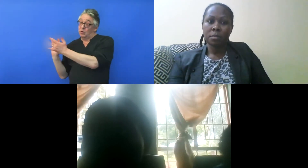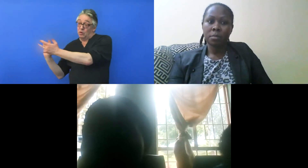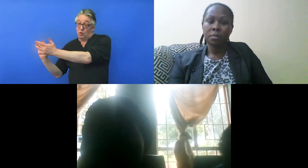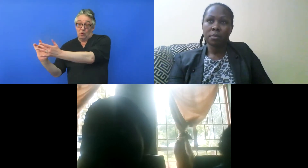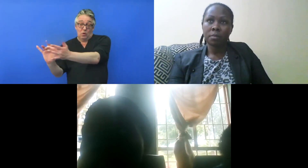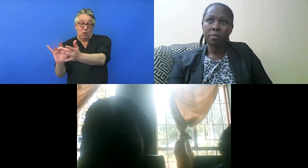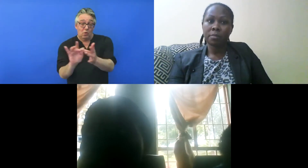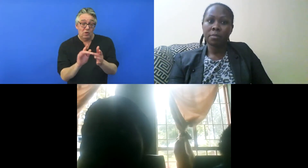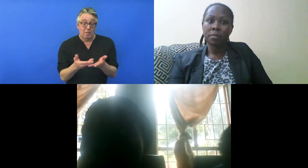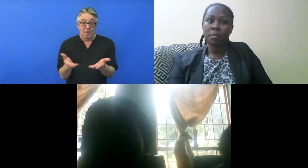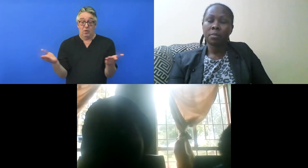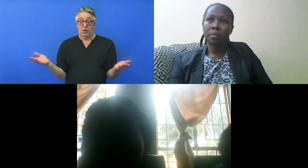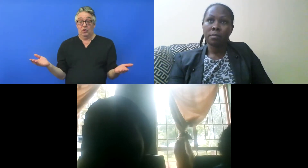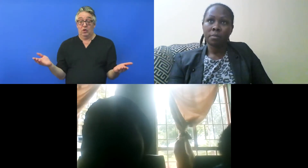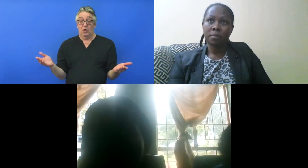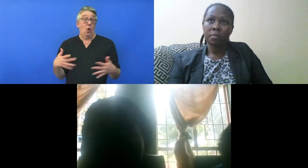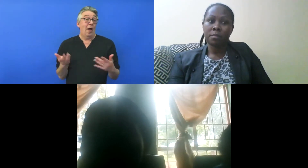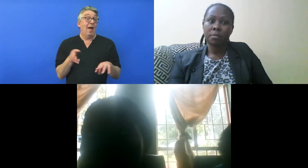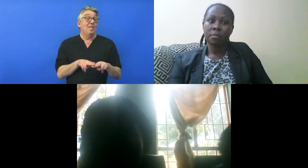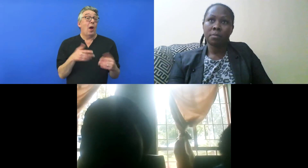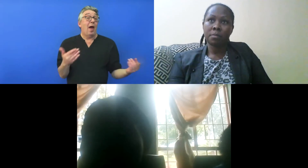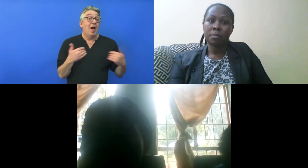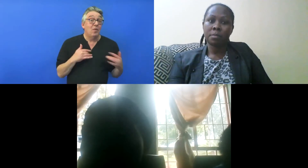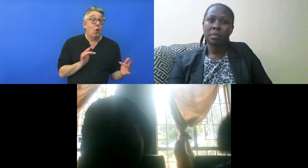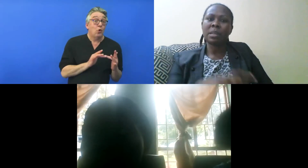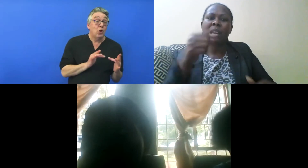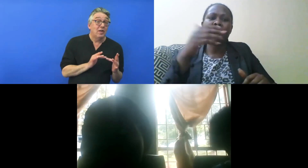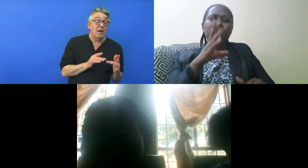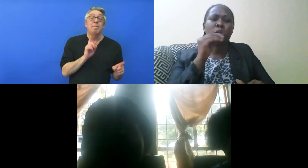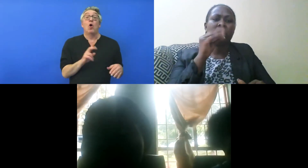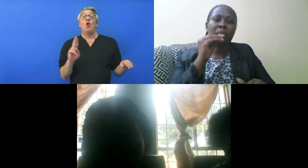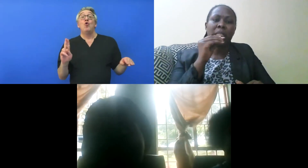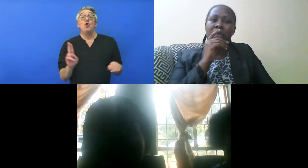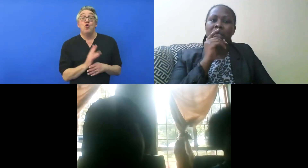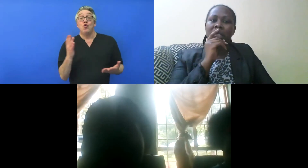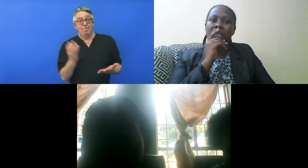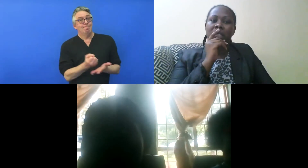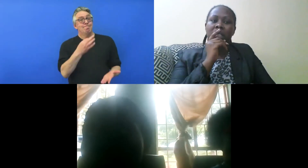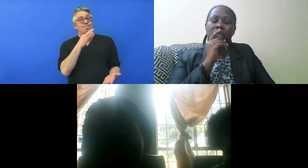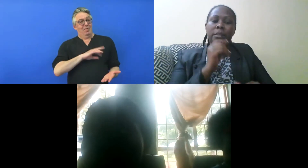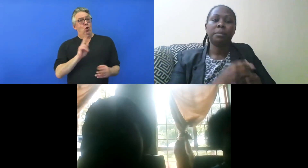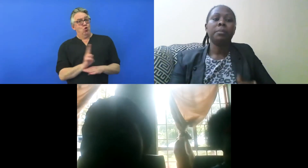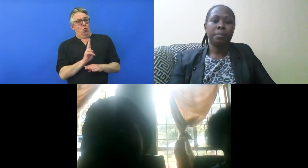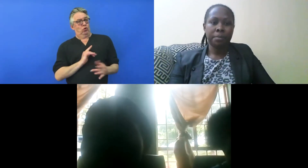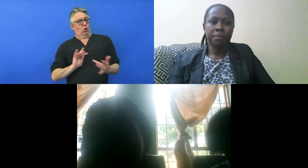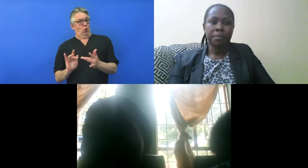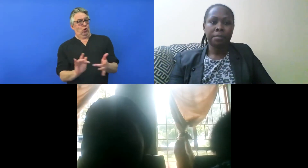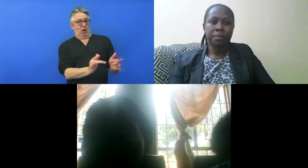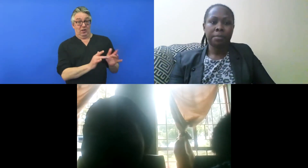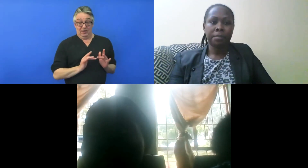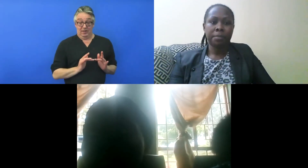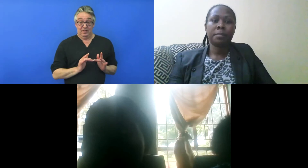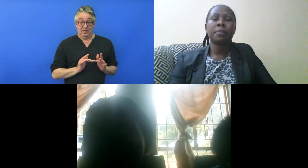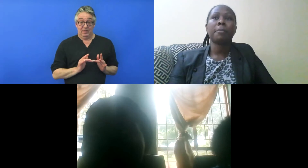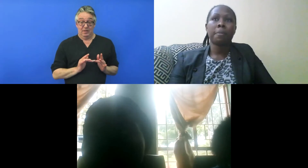let's utilize that opportunity. And we're going to see that indeed disability want to be